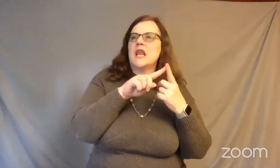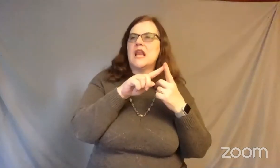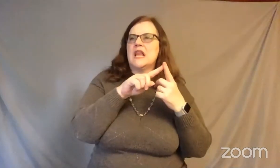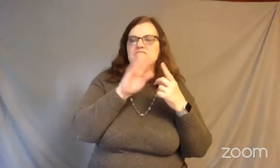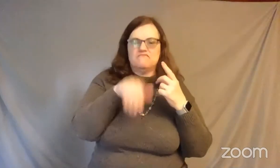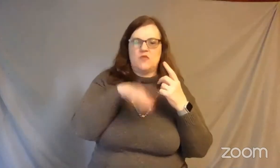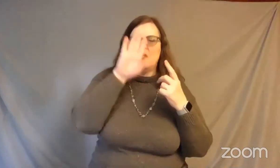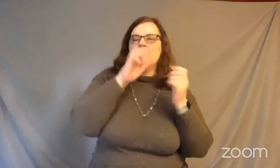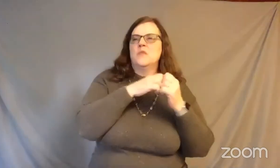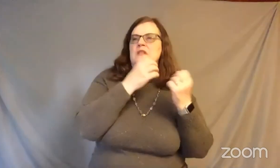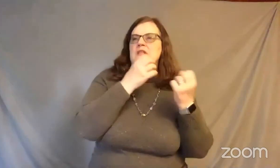children.